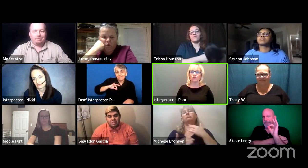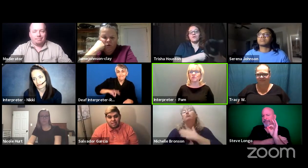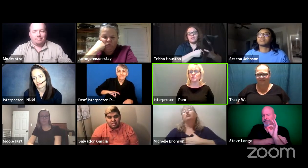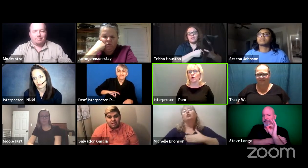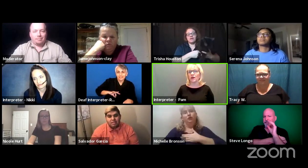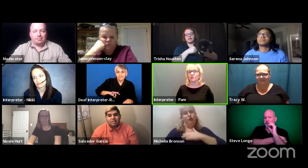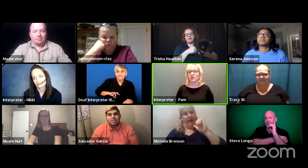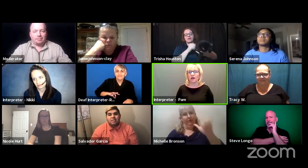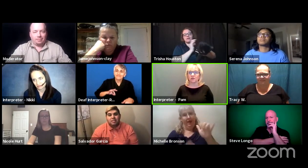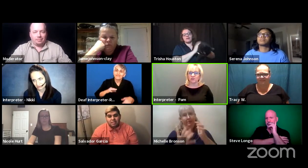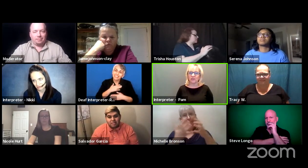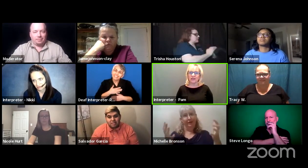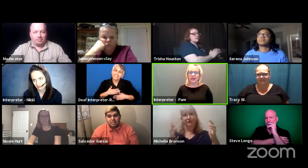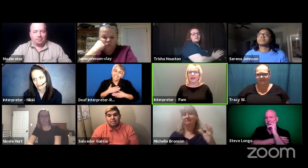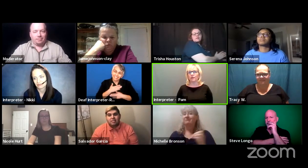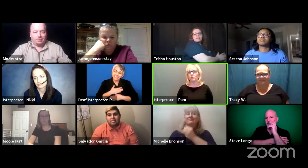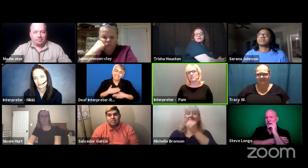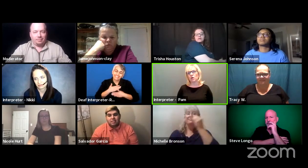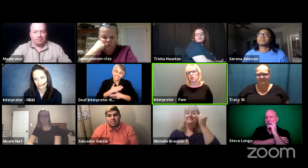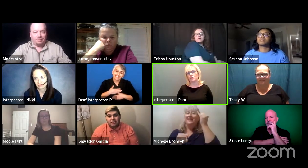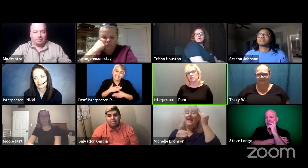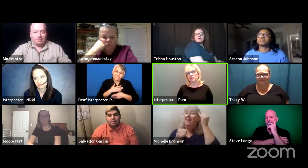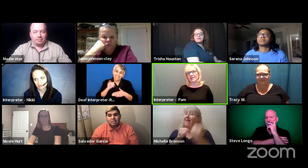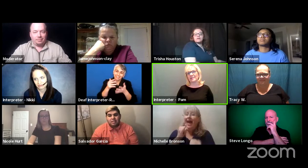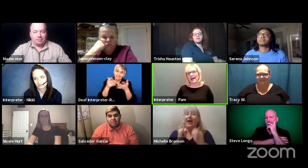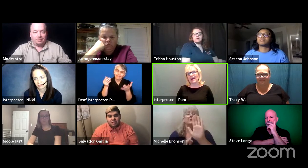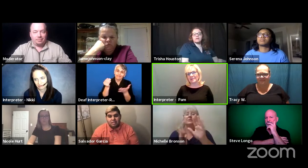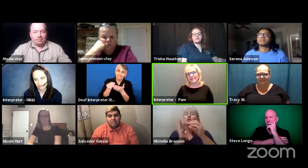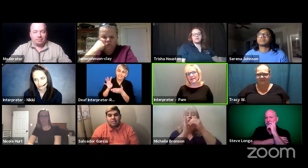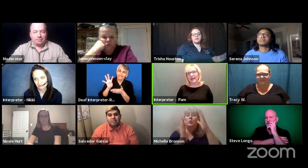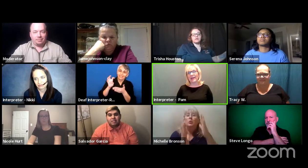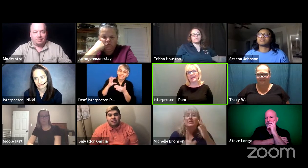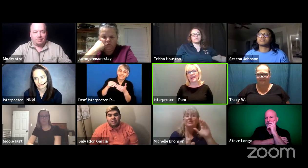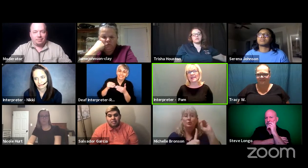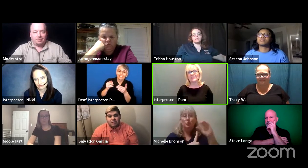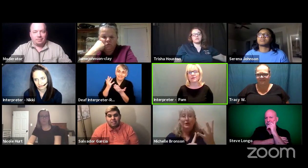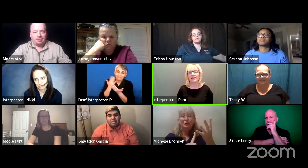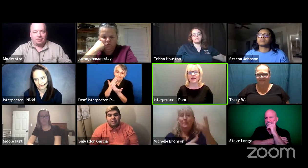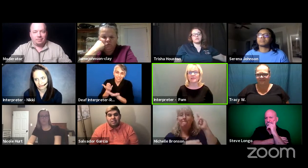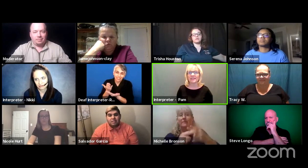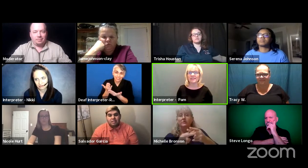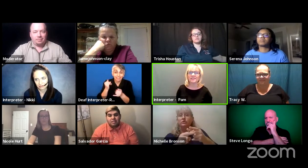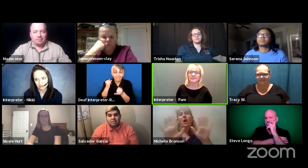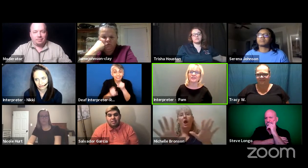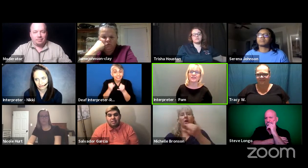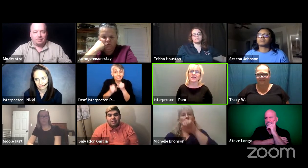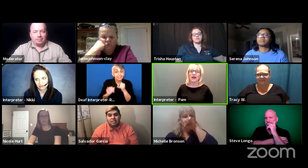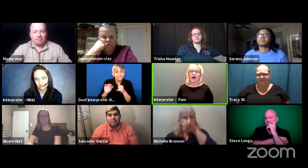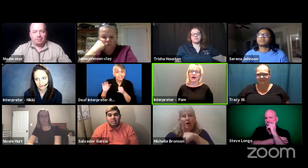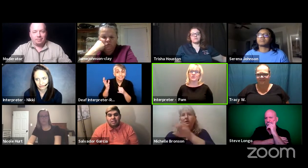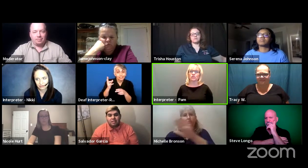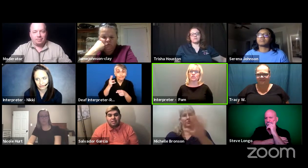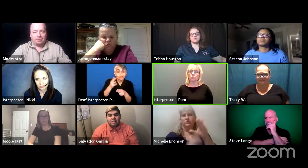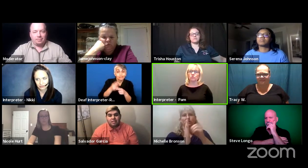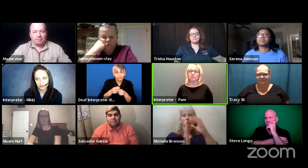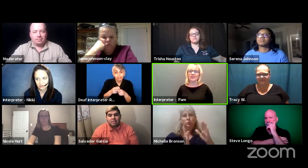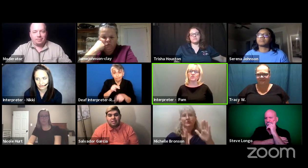was $400. And we so appreciate that. And last but not least, the students that